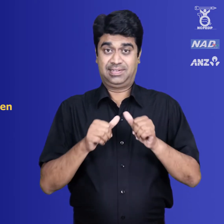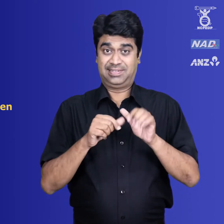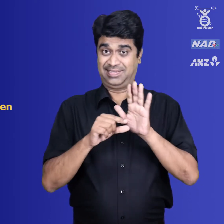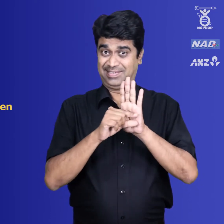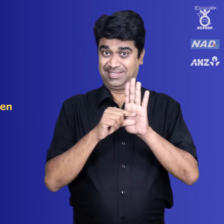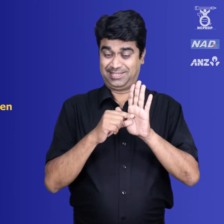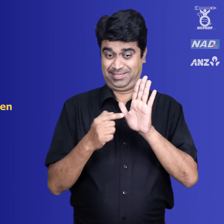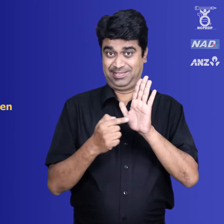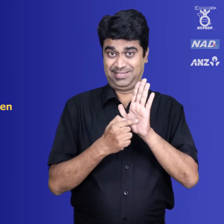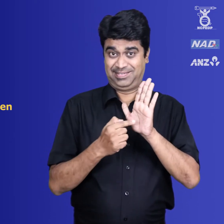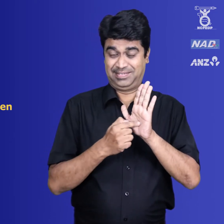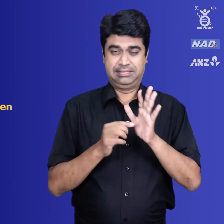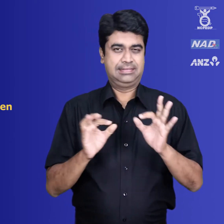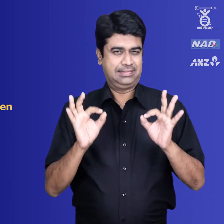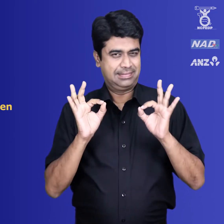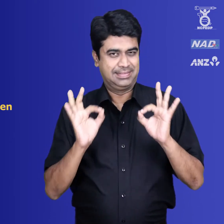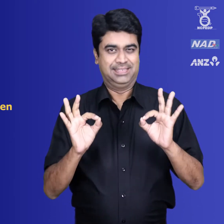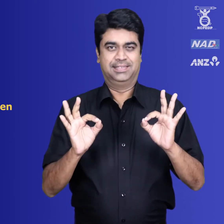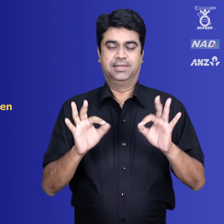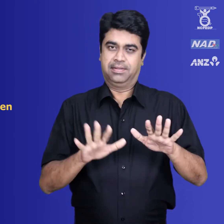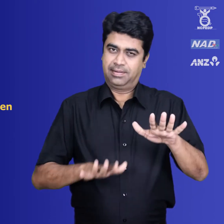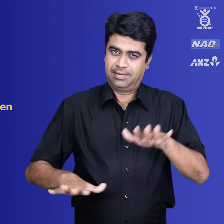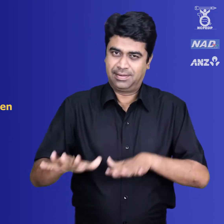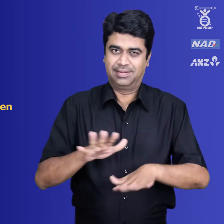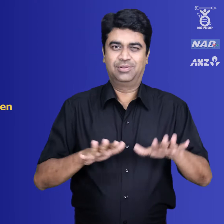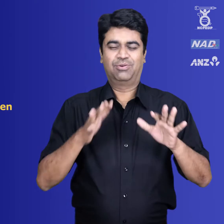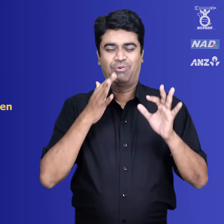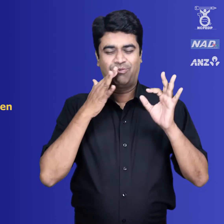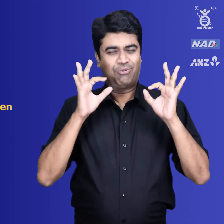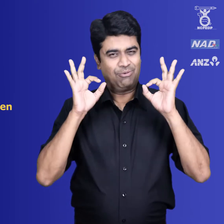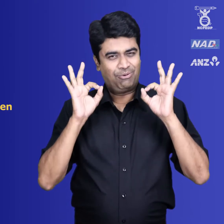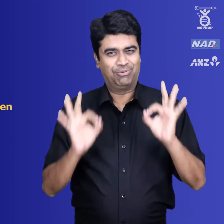Protection of action taken in good faith.